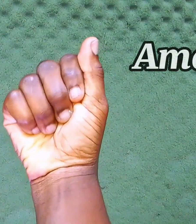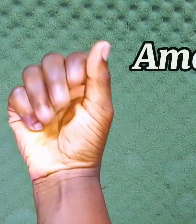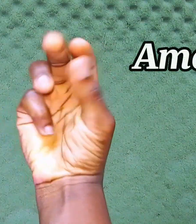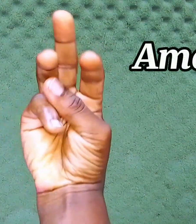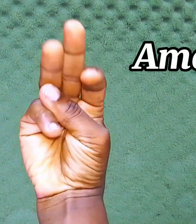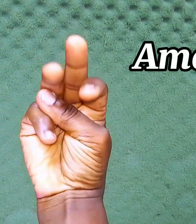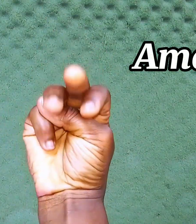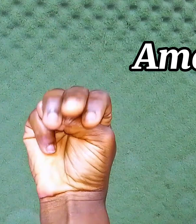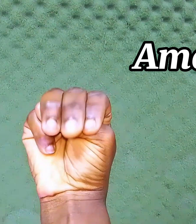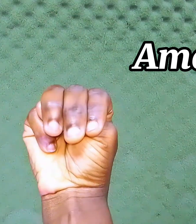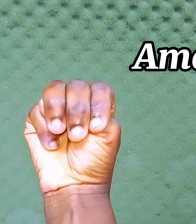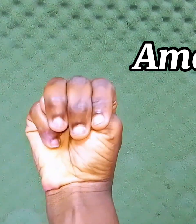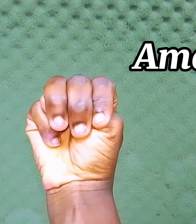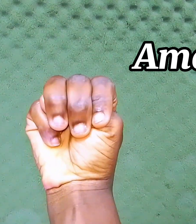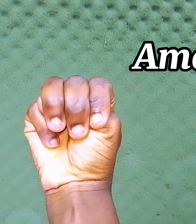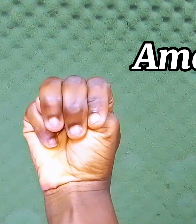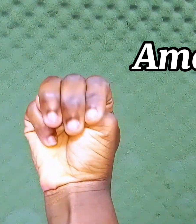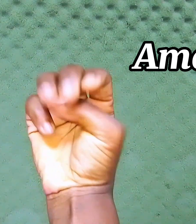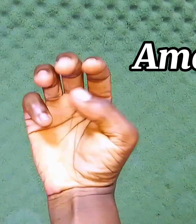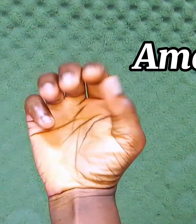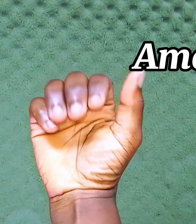5. Amaka.